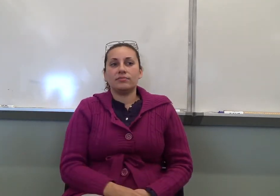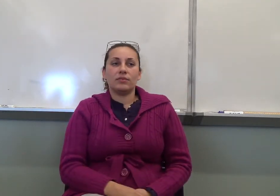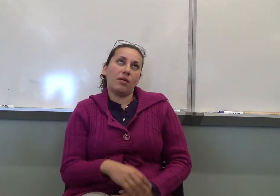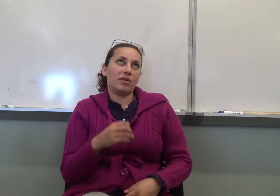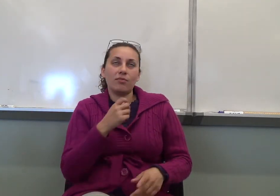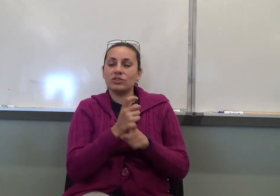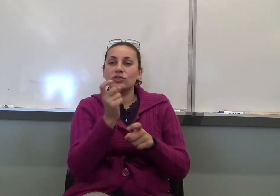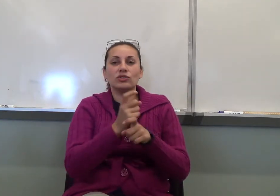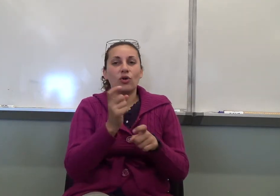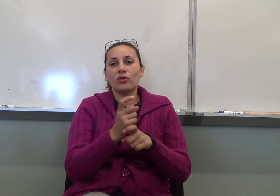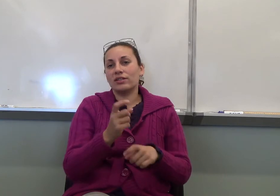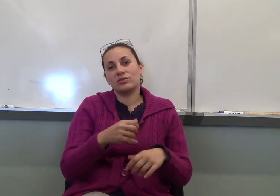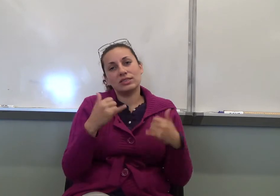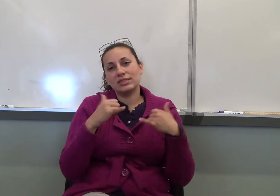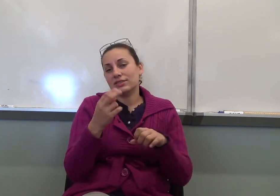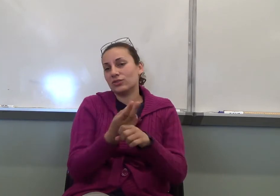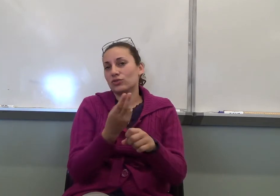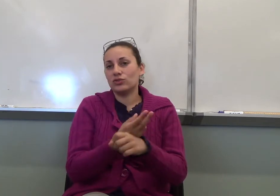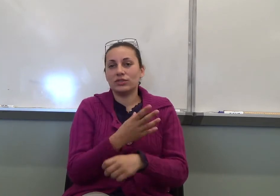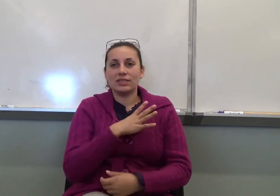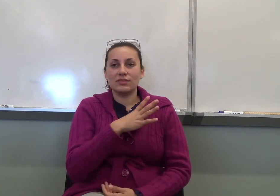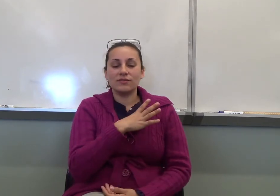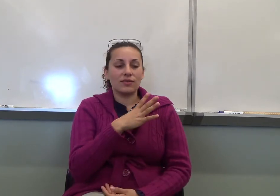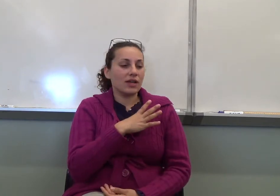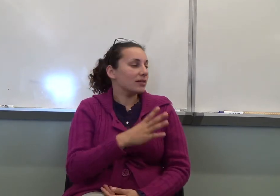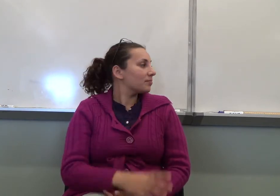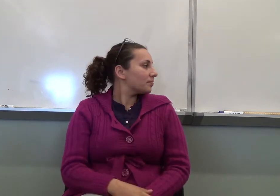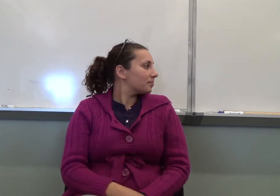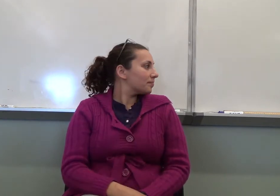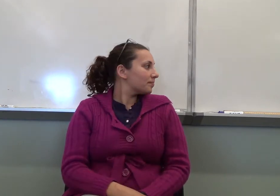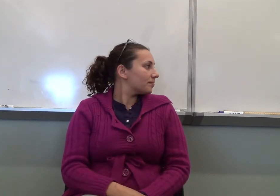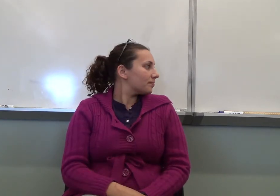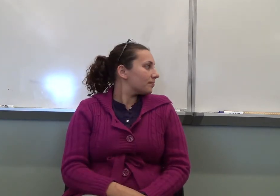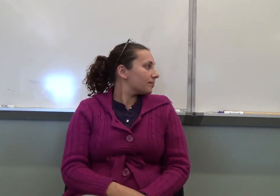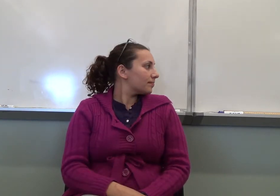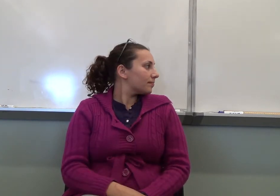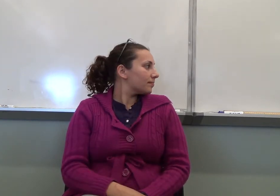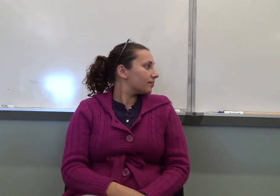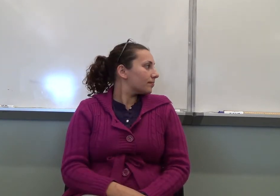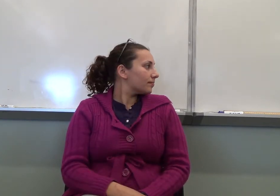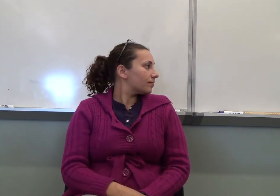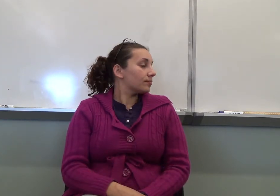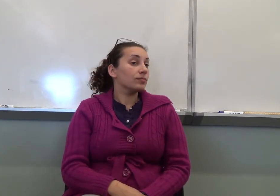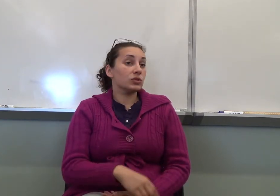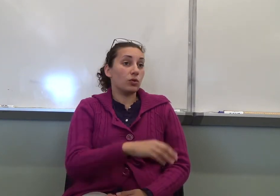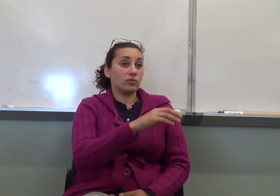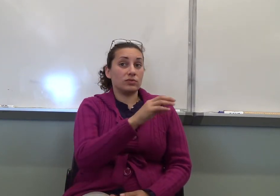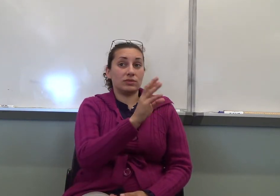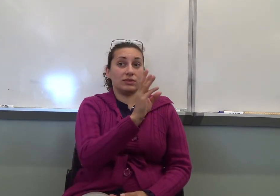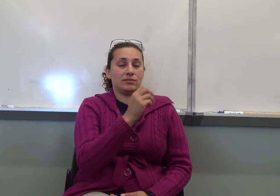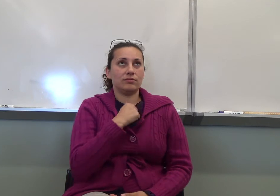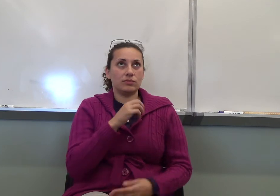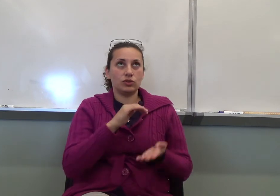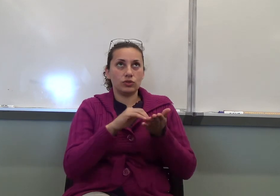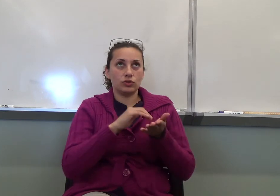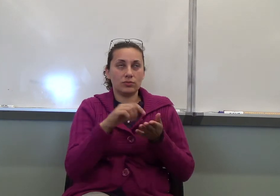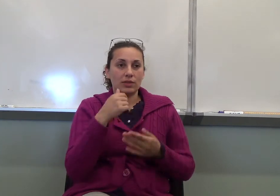do subtraction. All right. We changed addition, excuse me, subtraction to